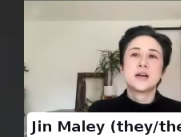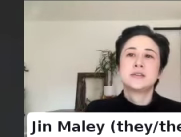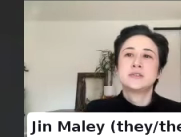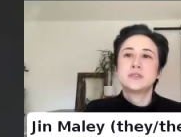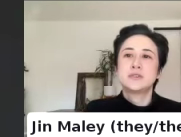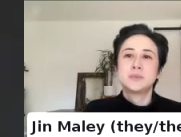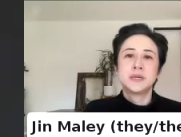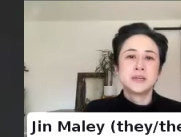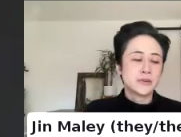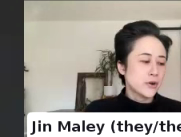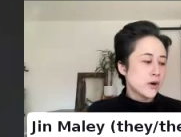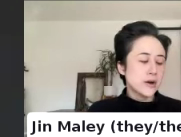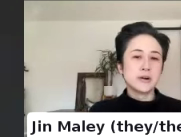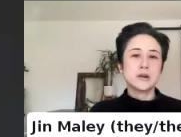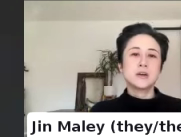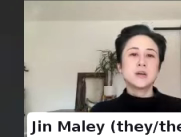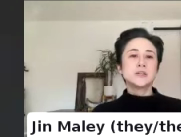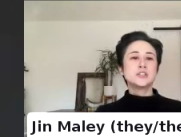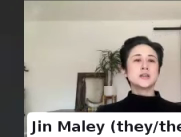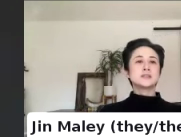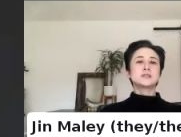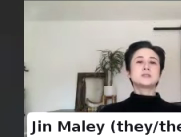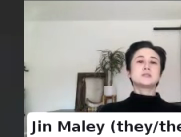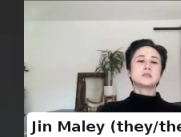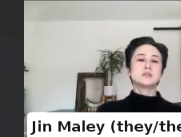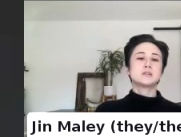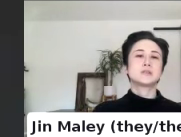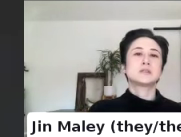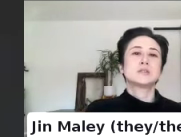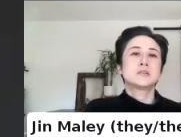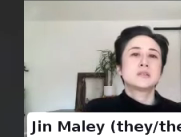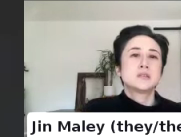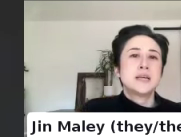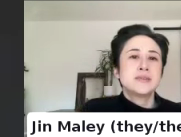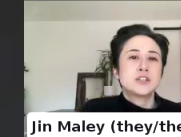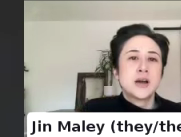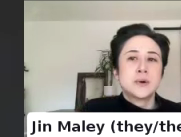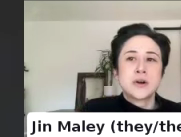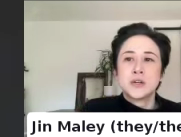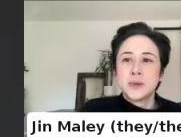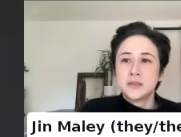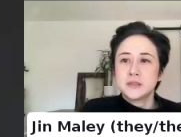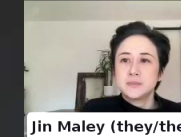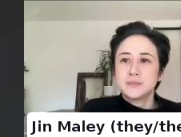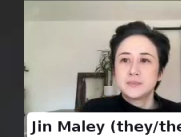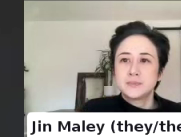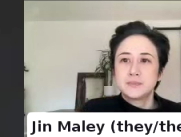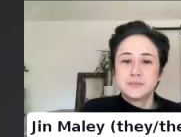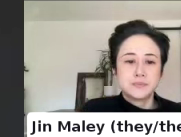you're done picking your card, just say in the chat what card you